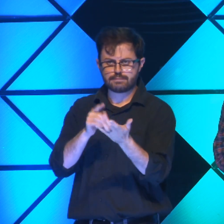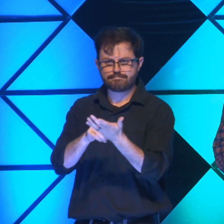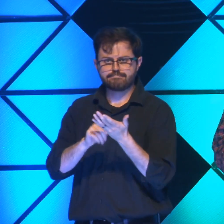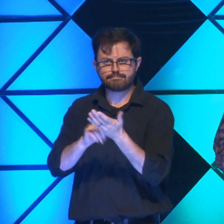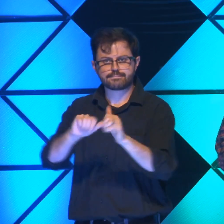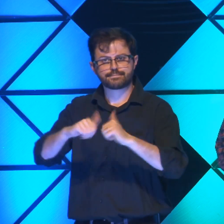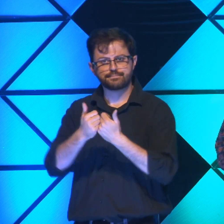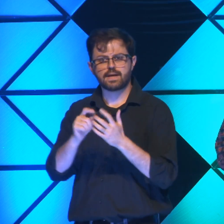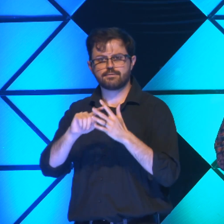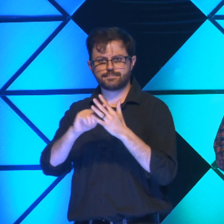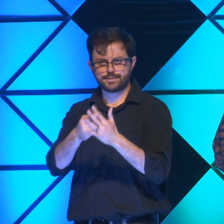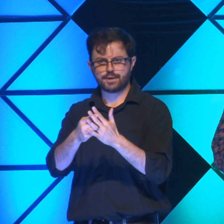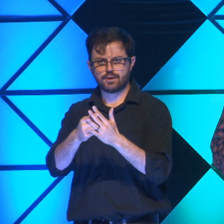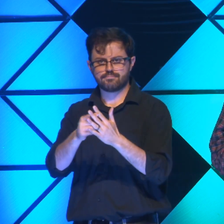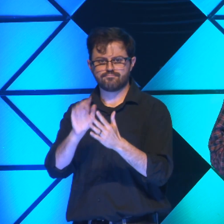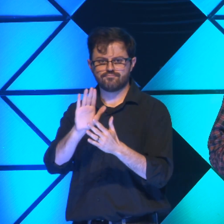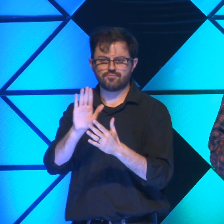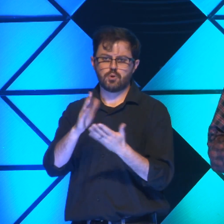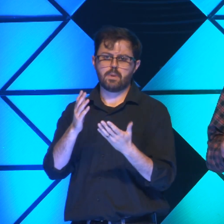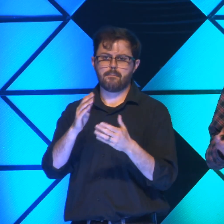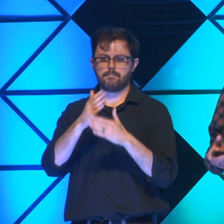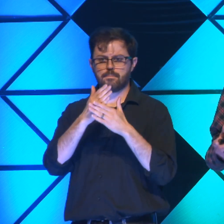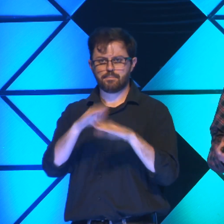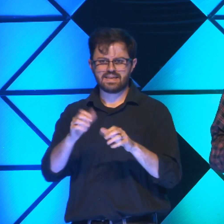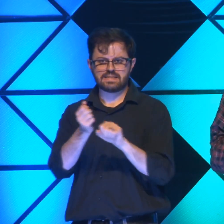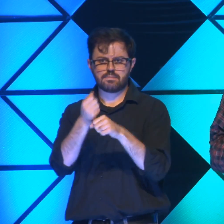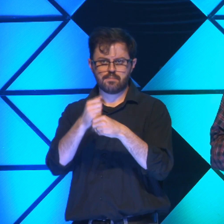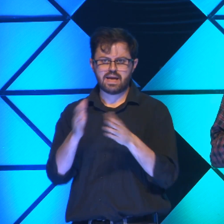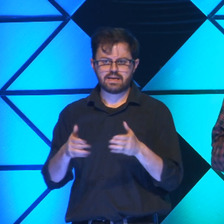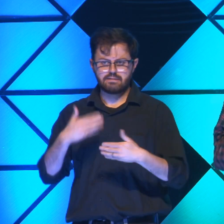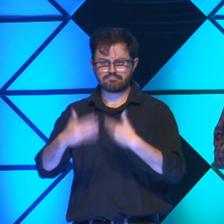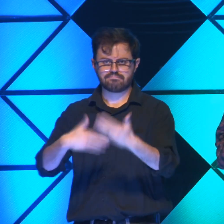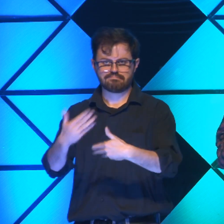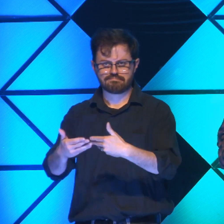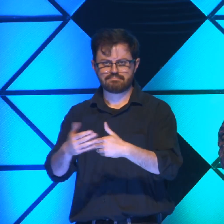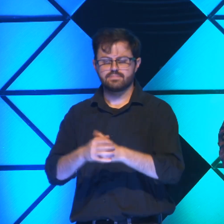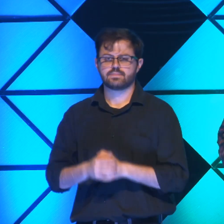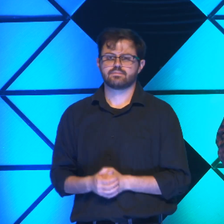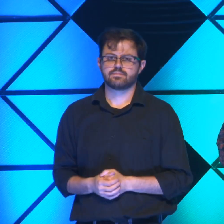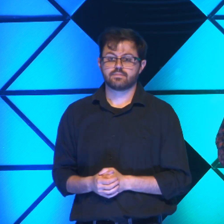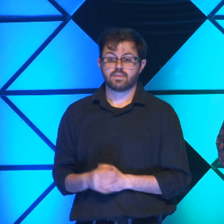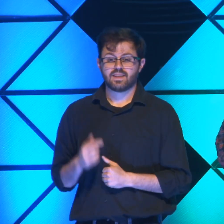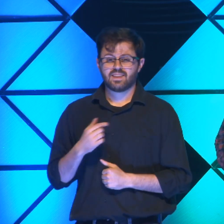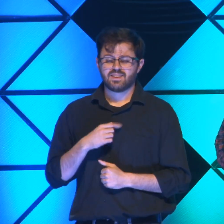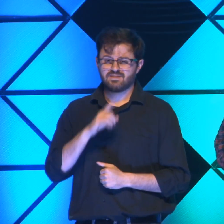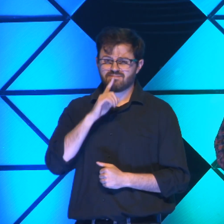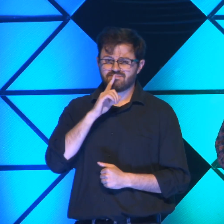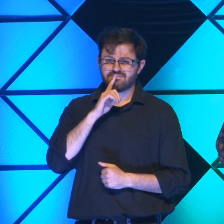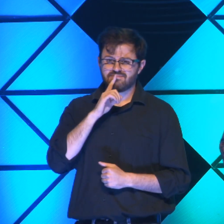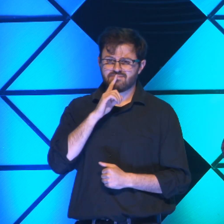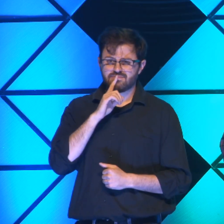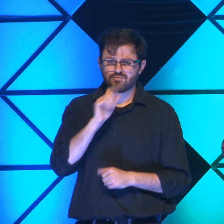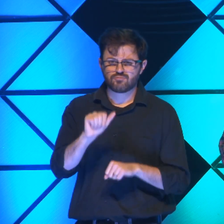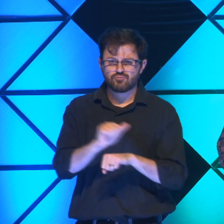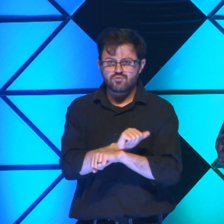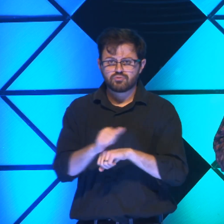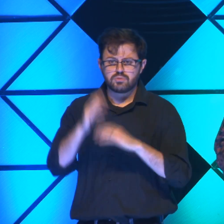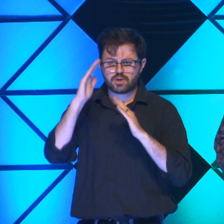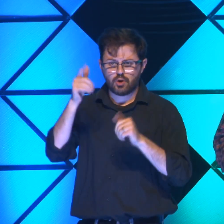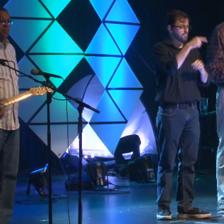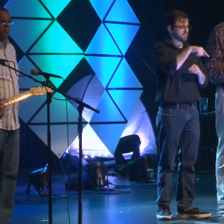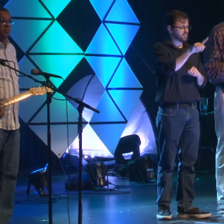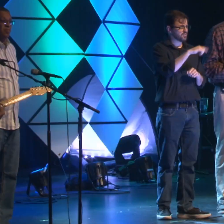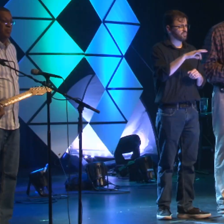involved in those peacemaking efforts. I truly hope that this church offers you the love and the support that you need.